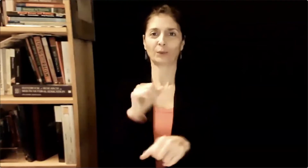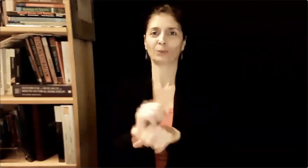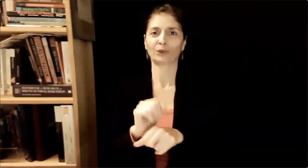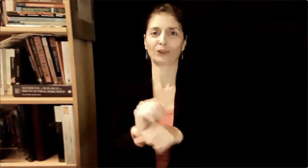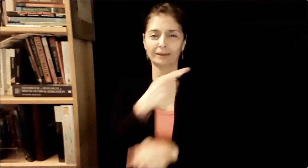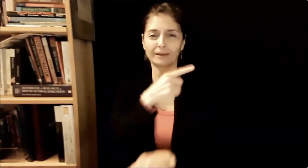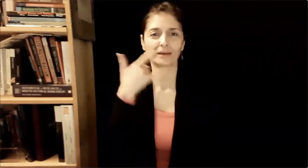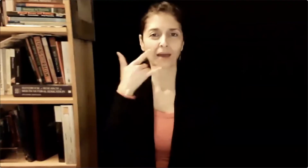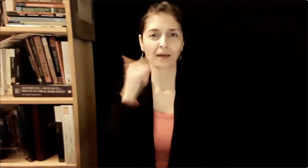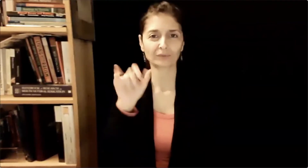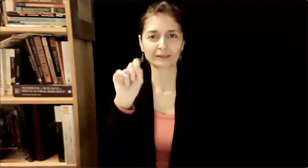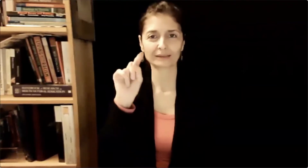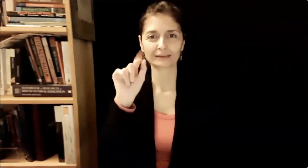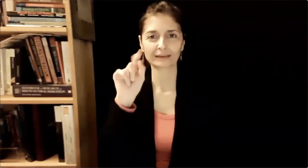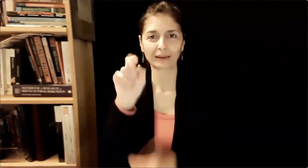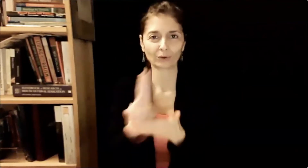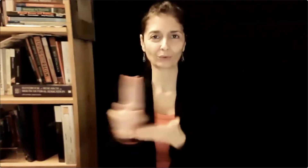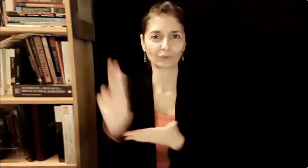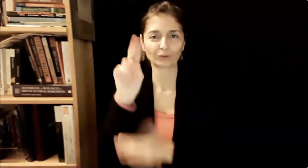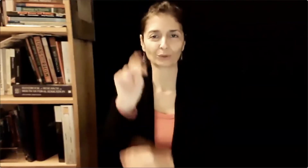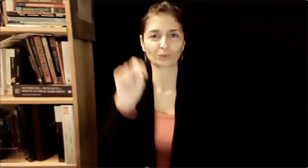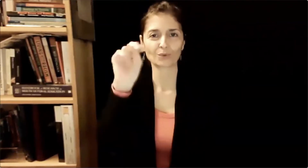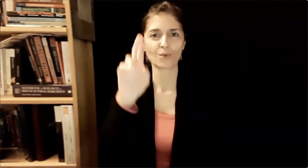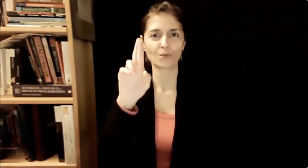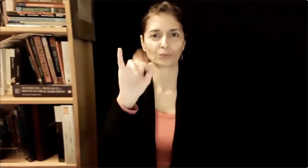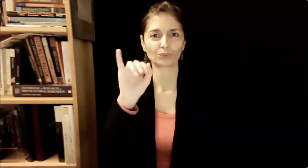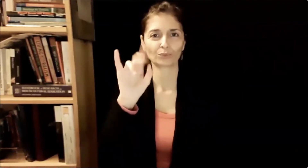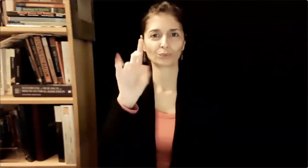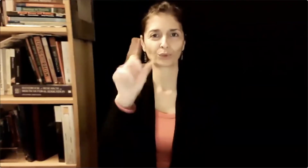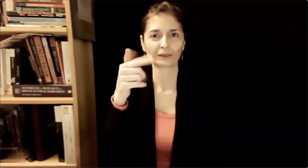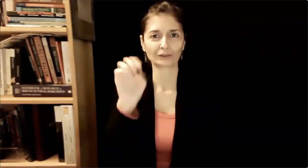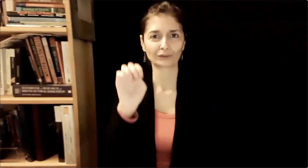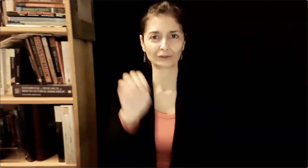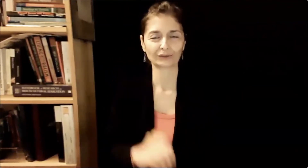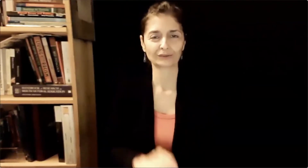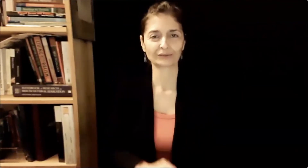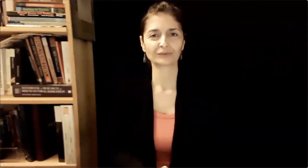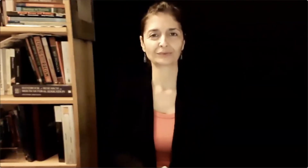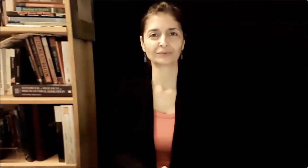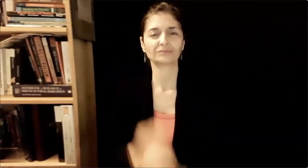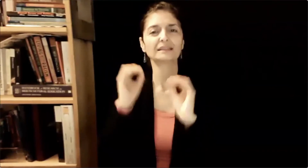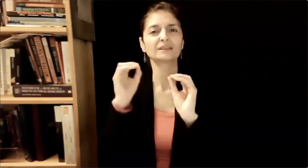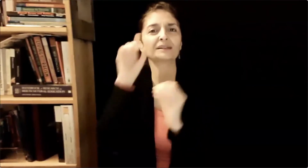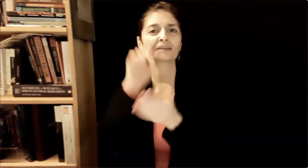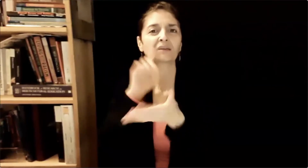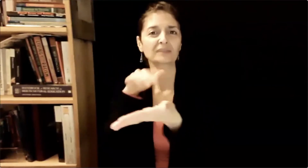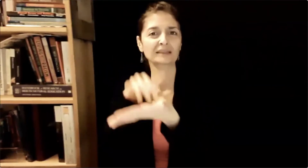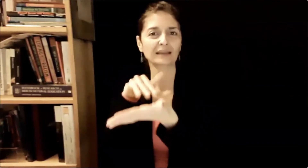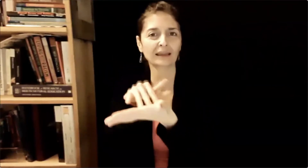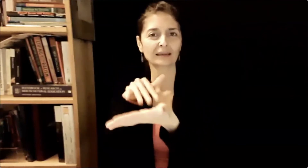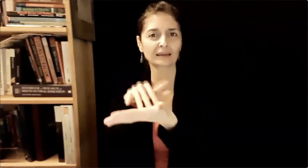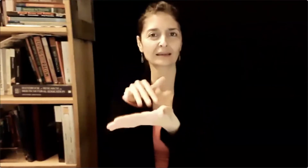I now work at California State University, Northridge. I teach deaf studies